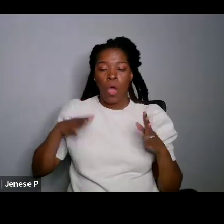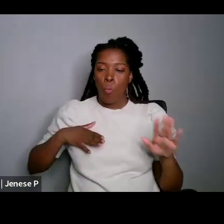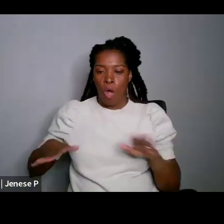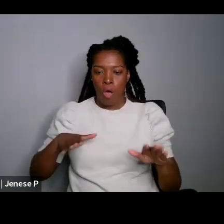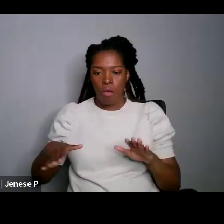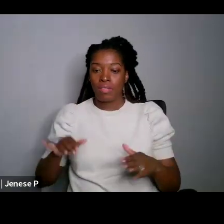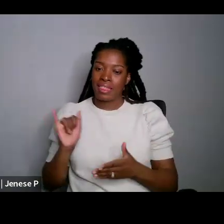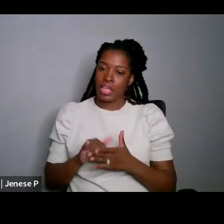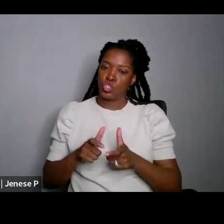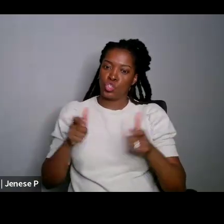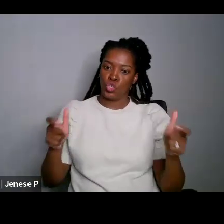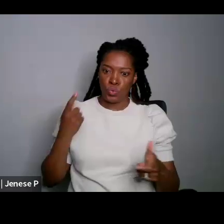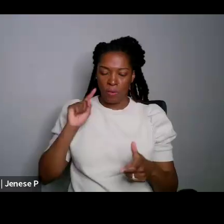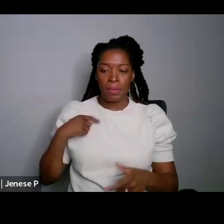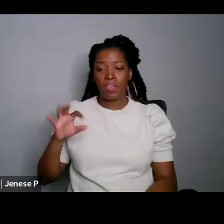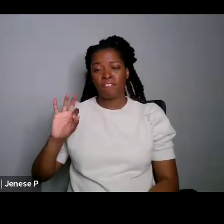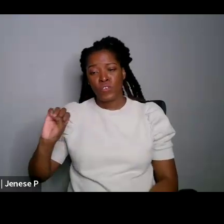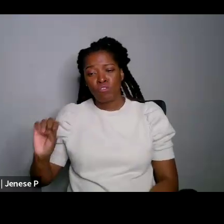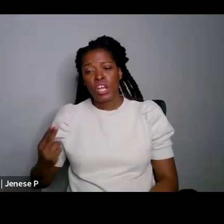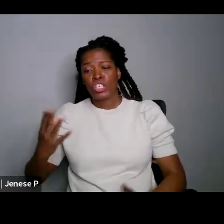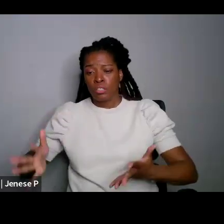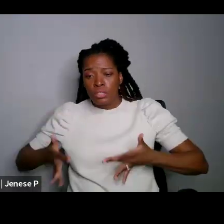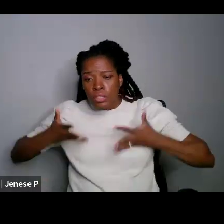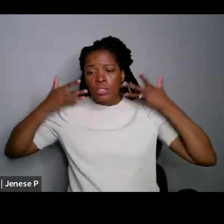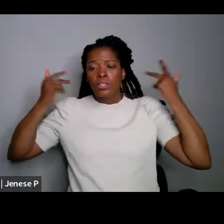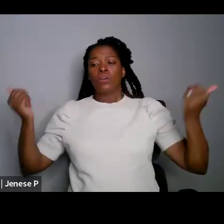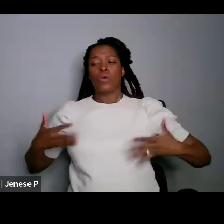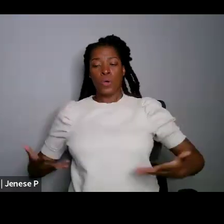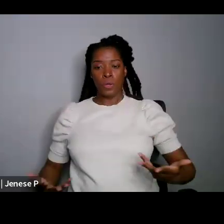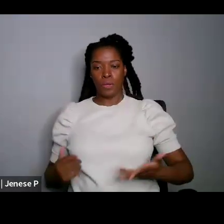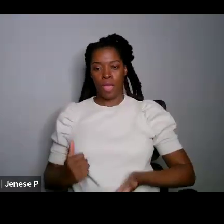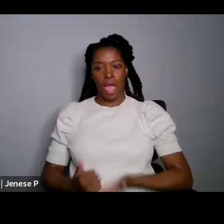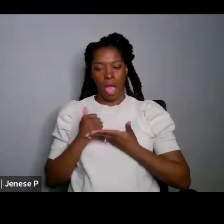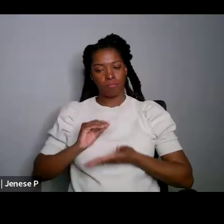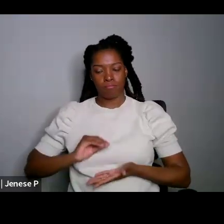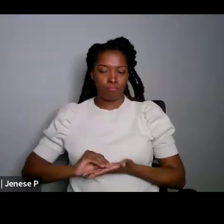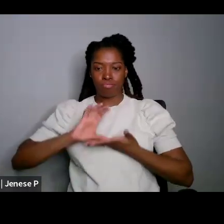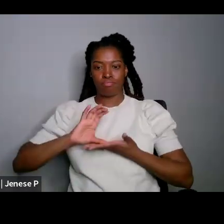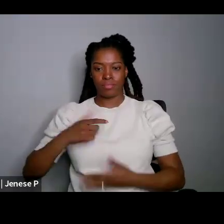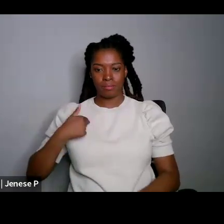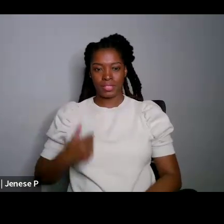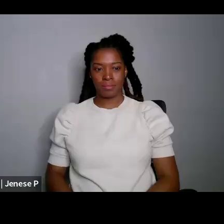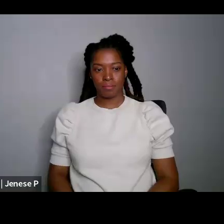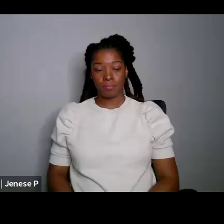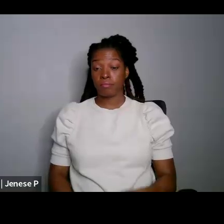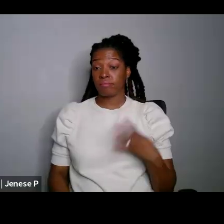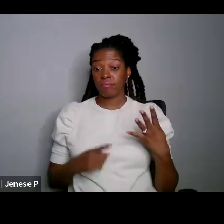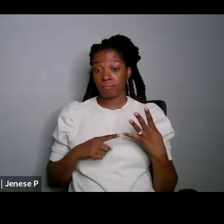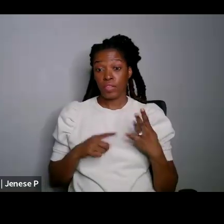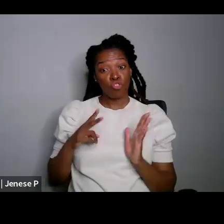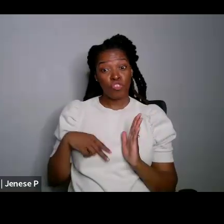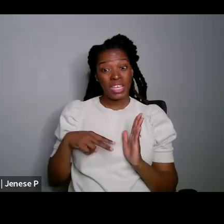Getting that fresh air can really help refuel me. laying down on the couch and reading. I